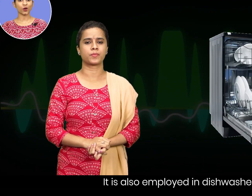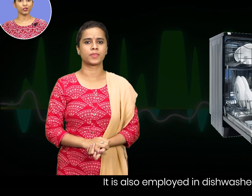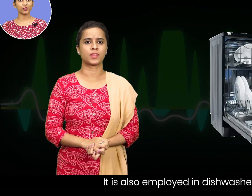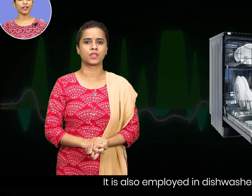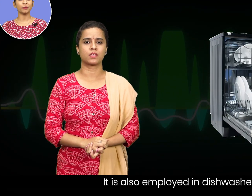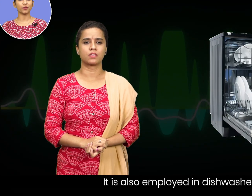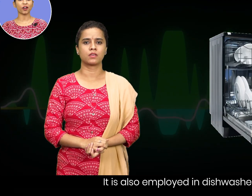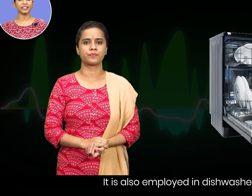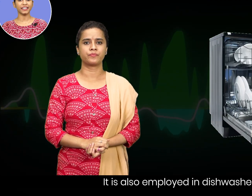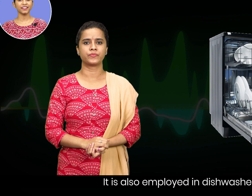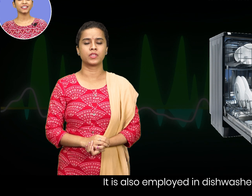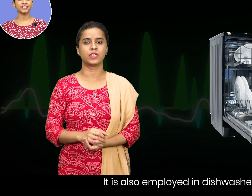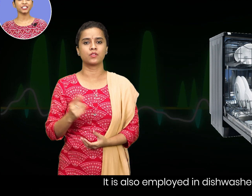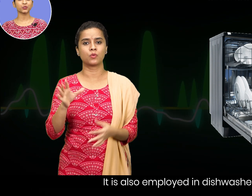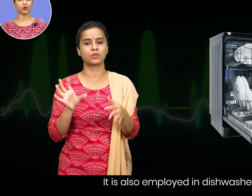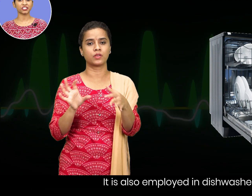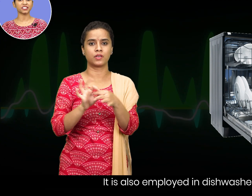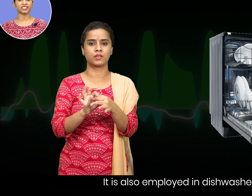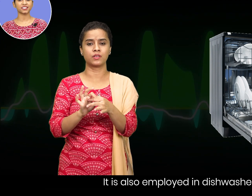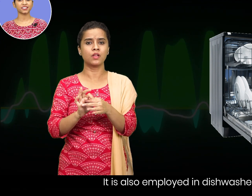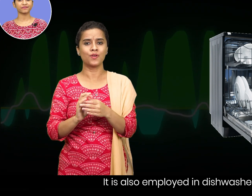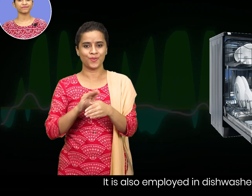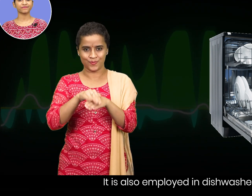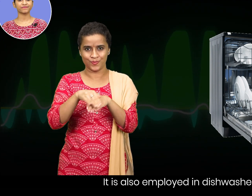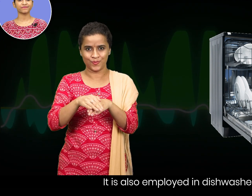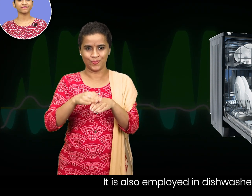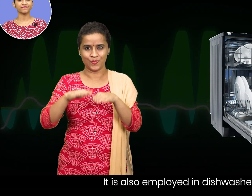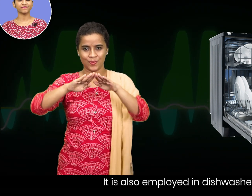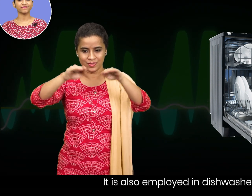It is also employed in dishwashers.